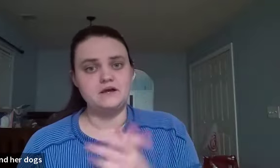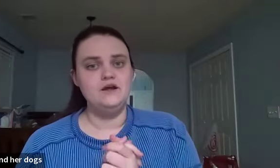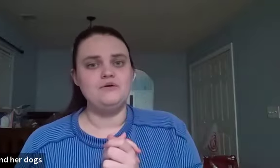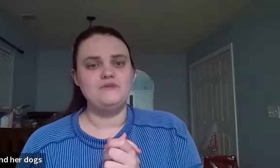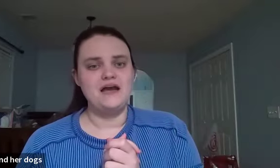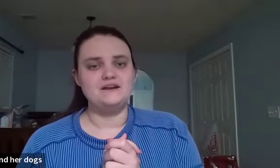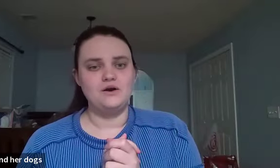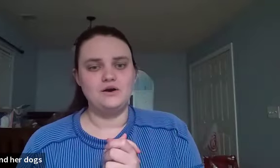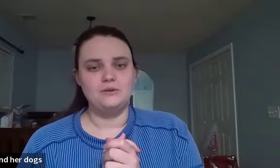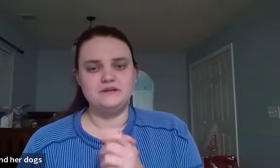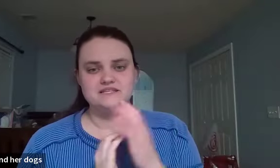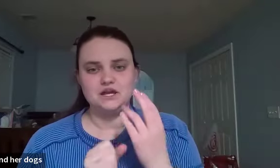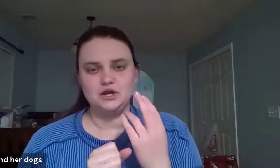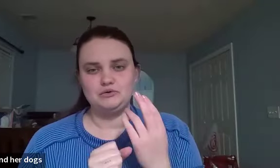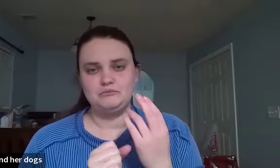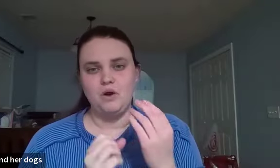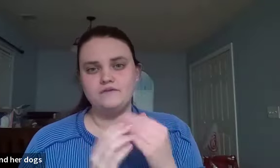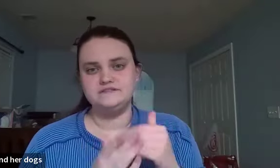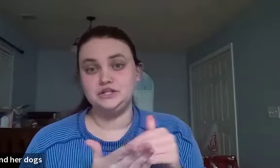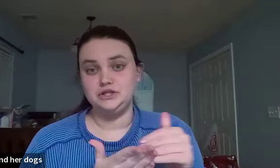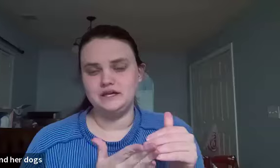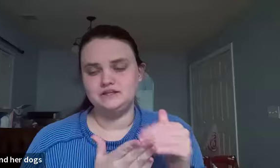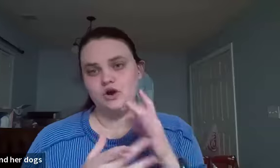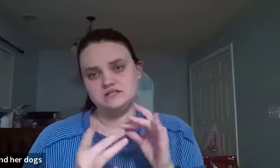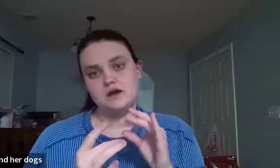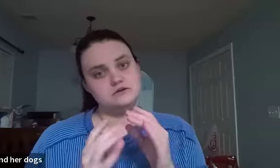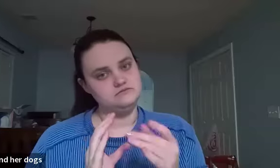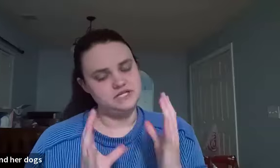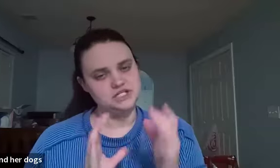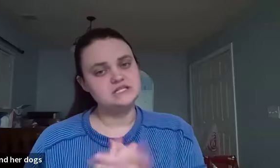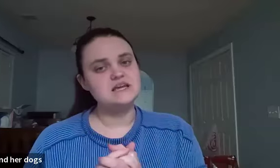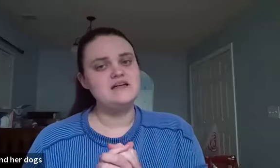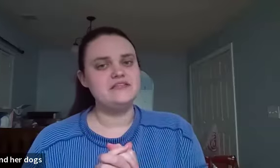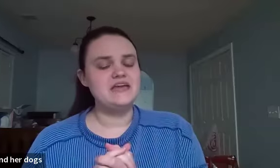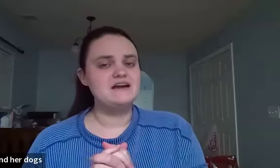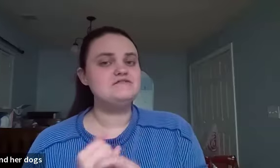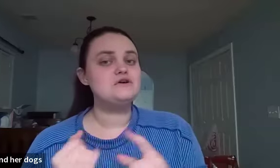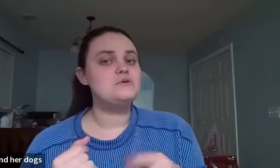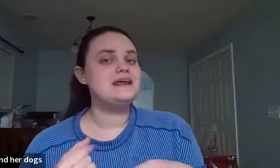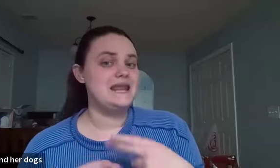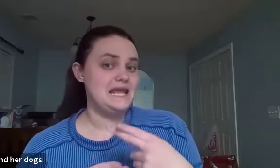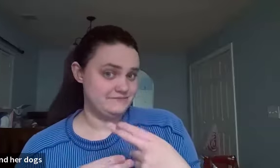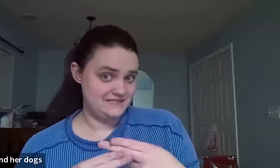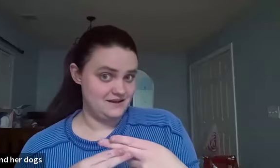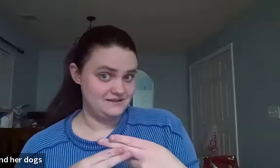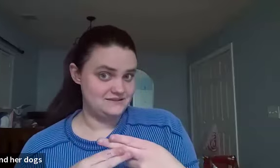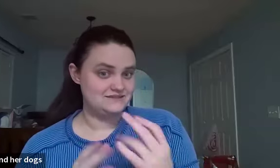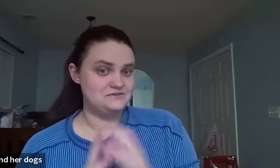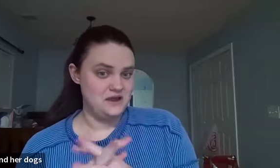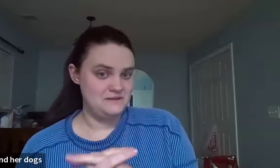Alabama, that are, because they are often like talked about or mentioned, that they have their own name signs.